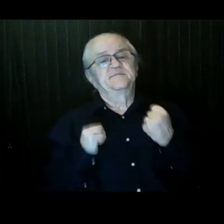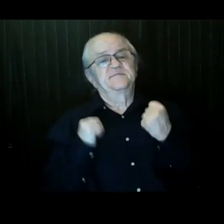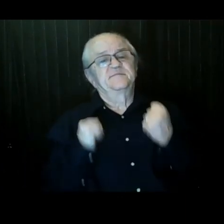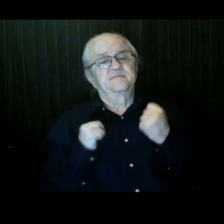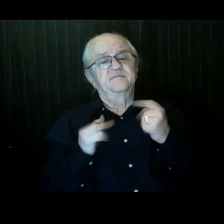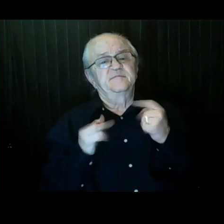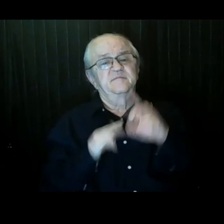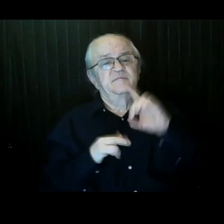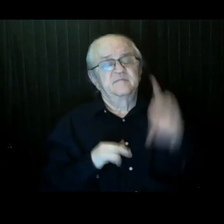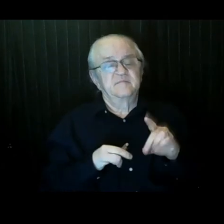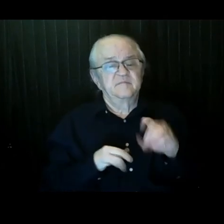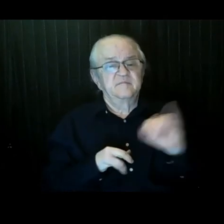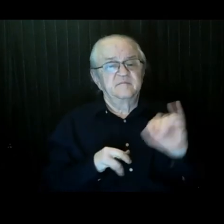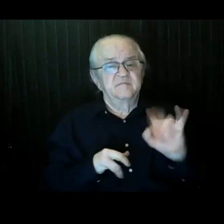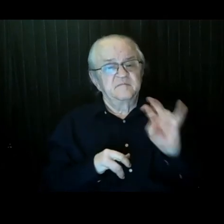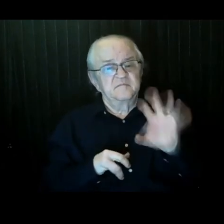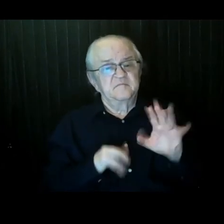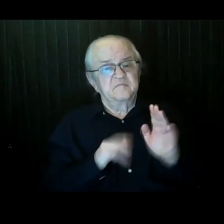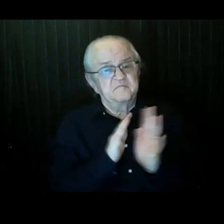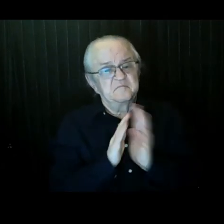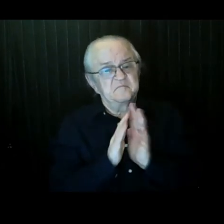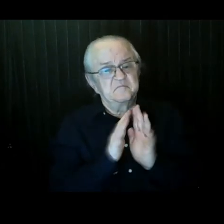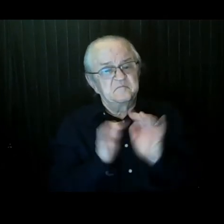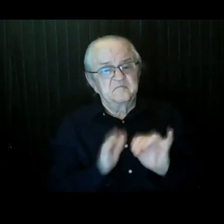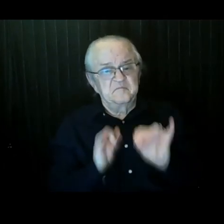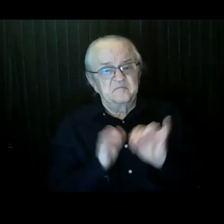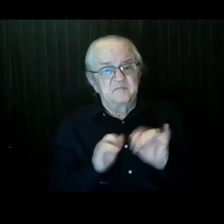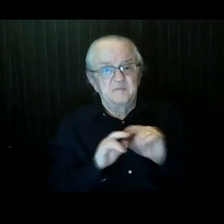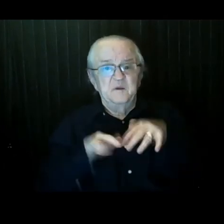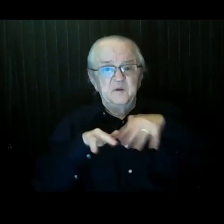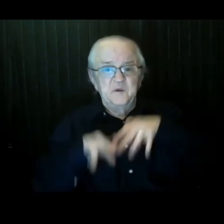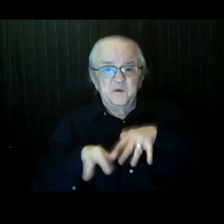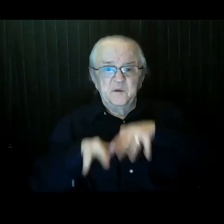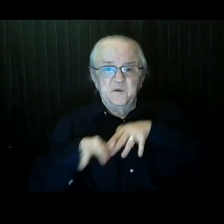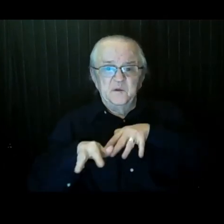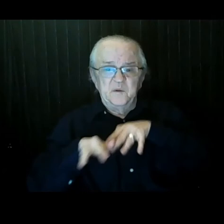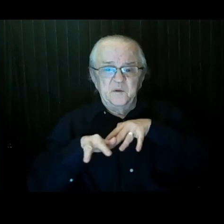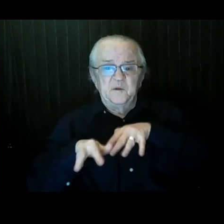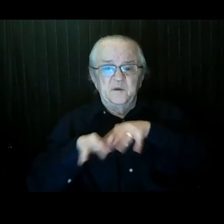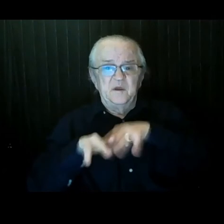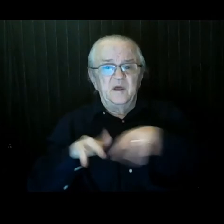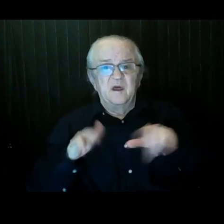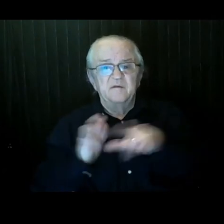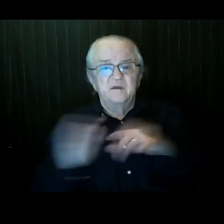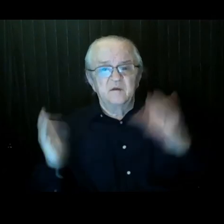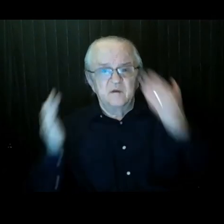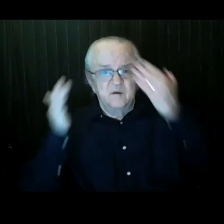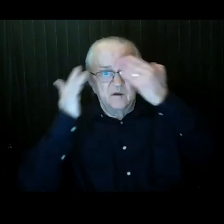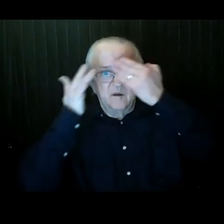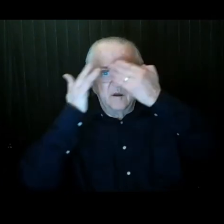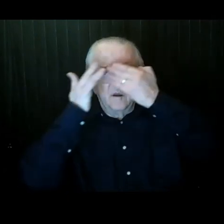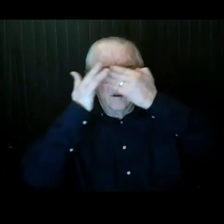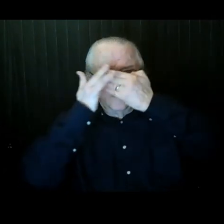down to Detroit, down I-75. The traffic's steady, but full, when all of a sudden it gets so dark and a sheet